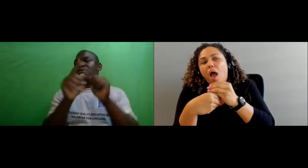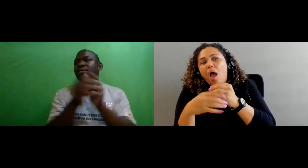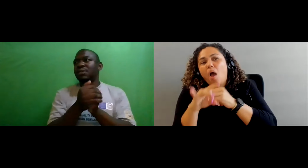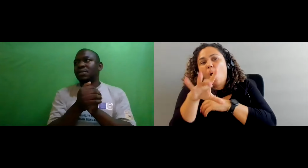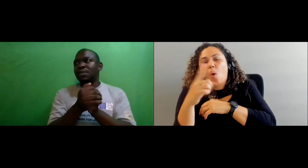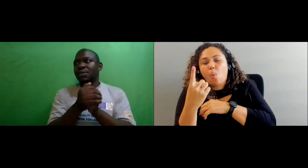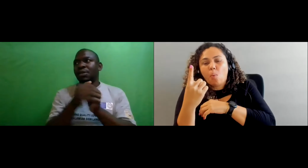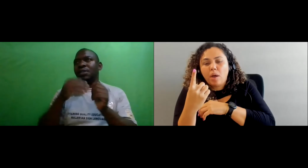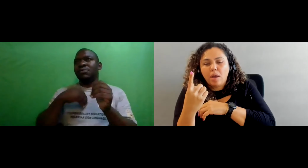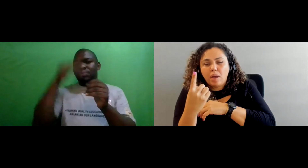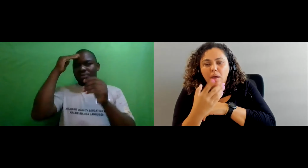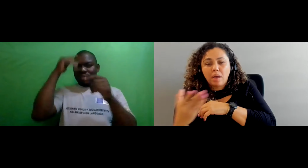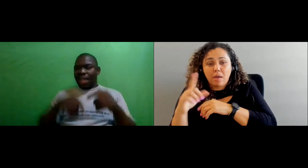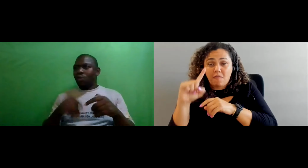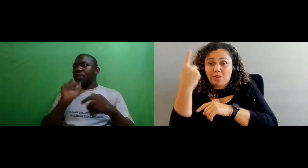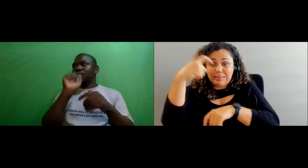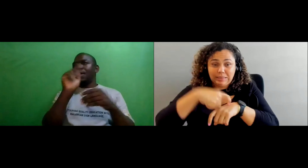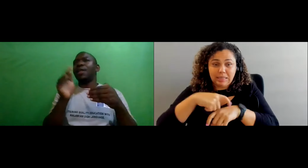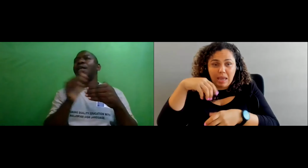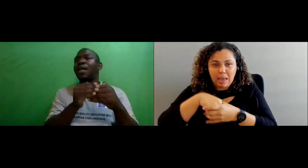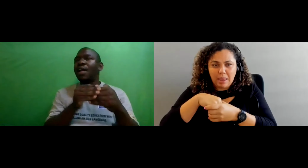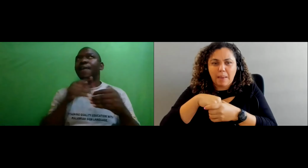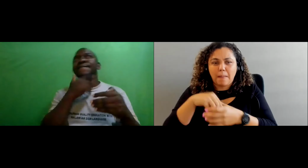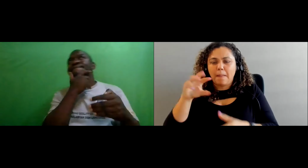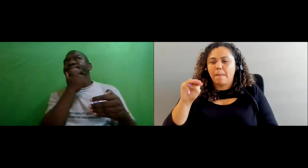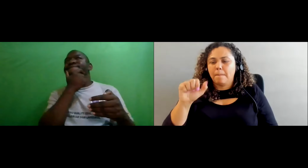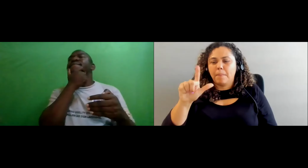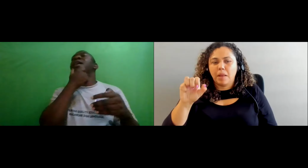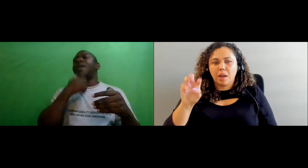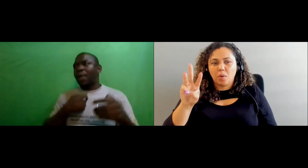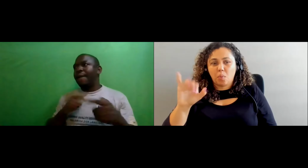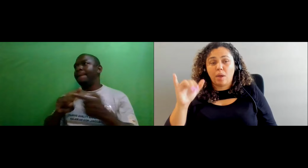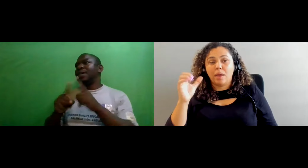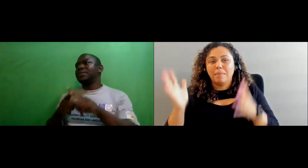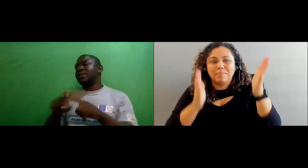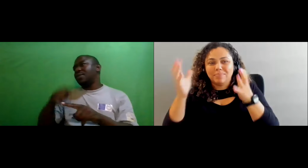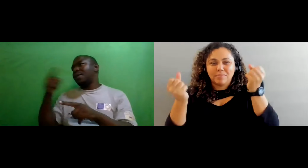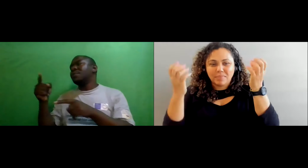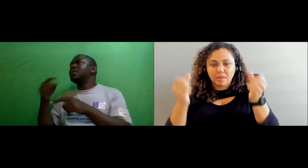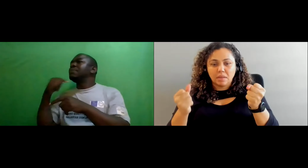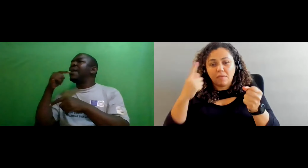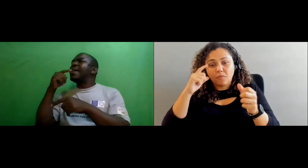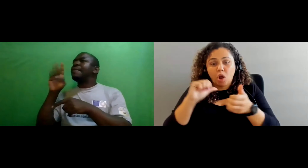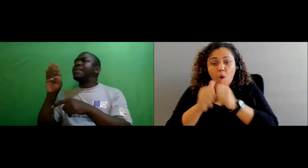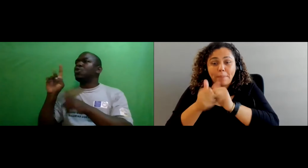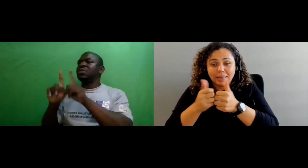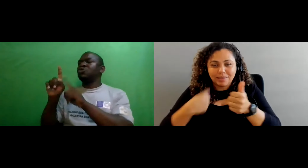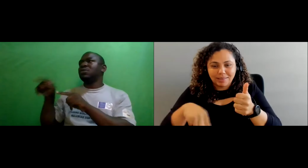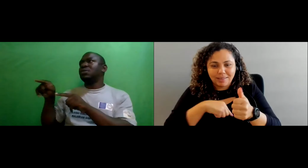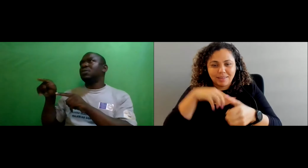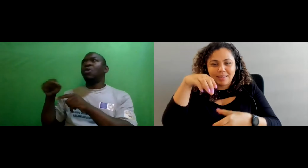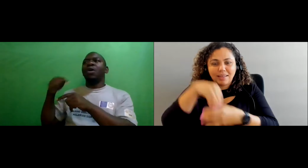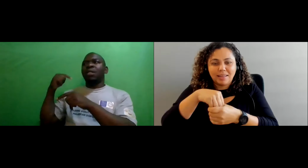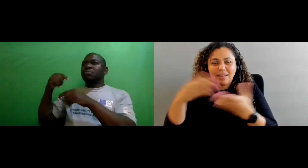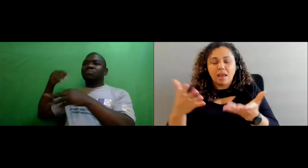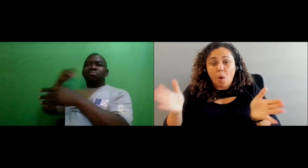I've already said, for the first time in Malawi, we managed to conduct the Malawian Sign Language spelling competition. This